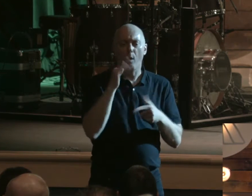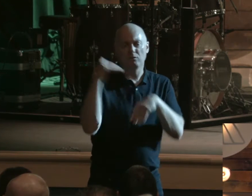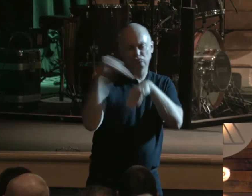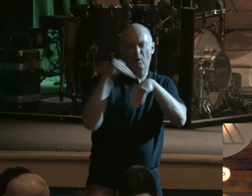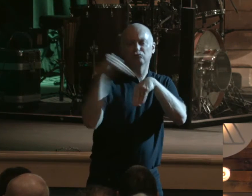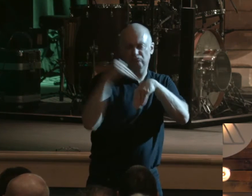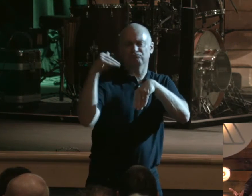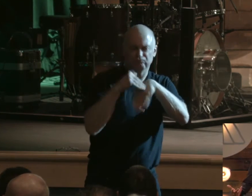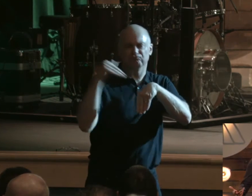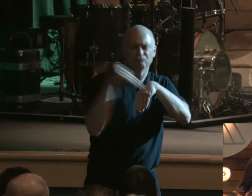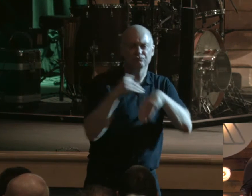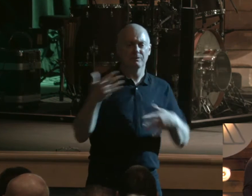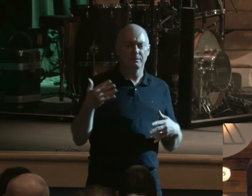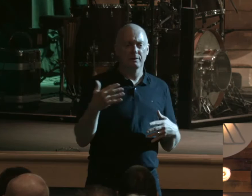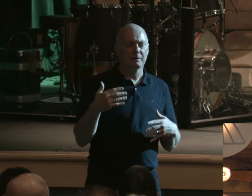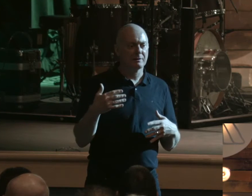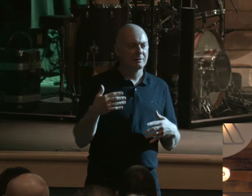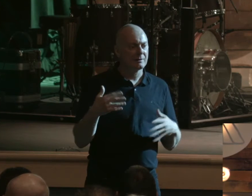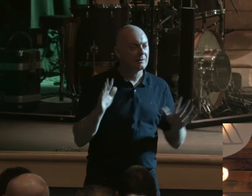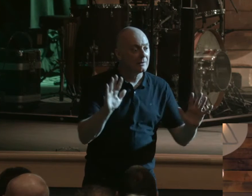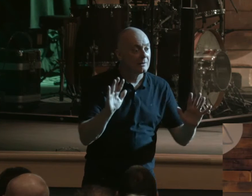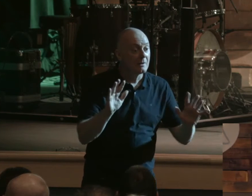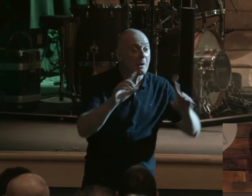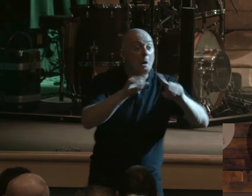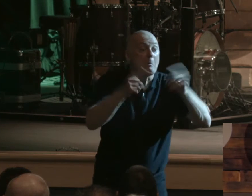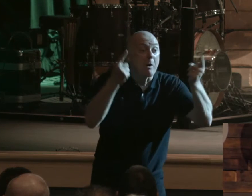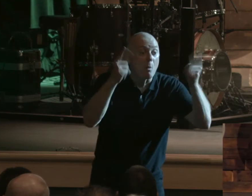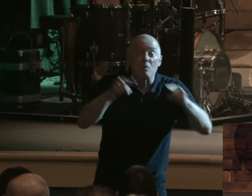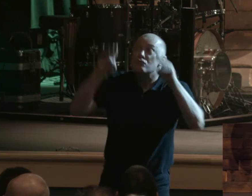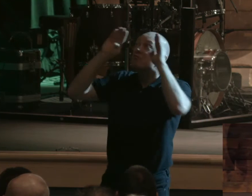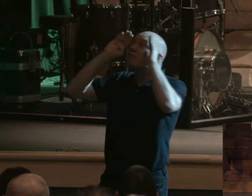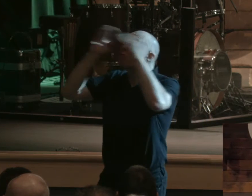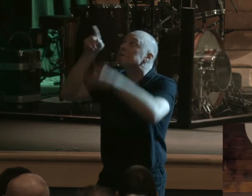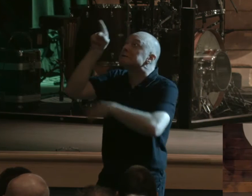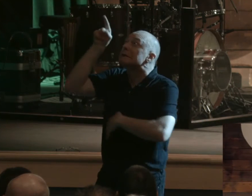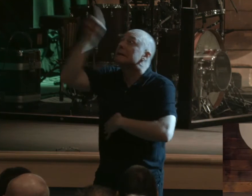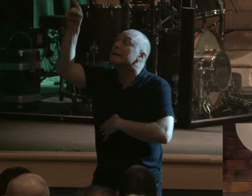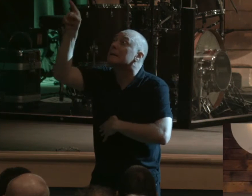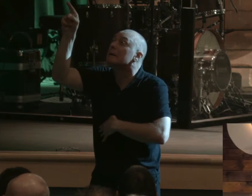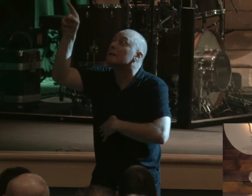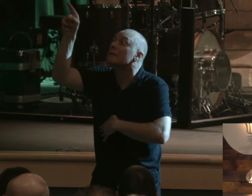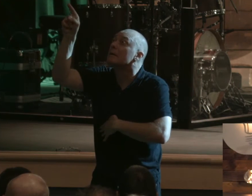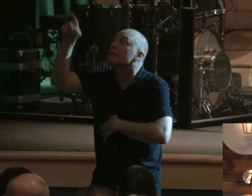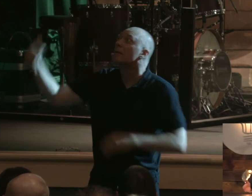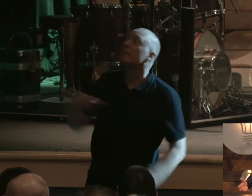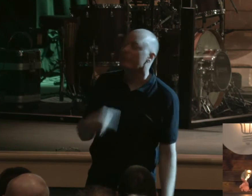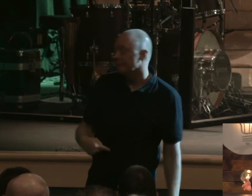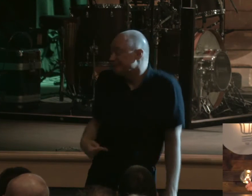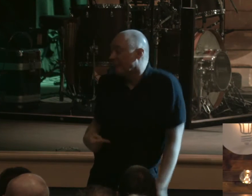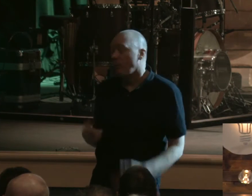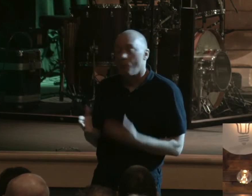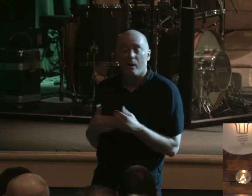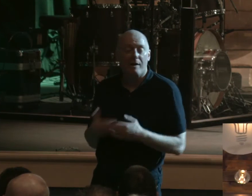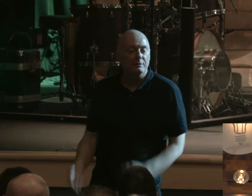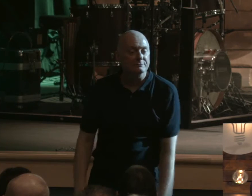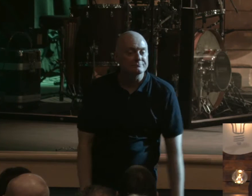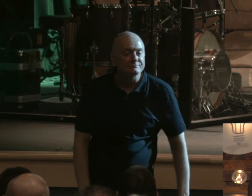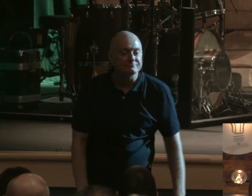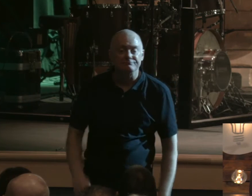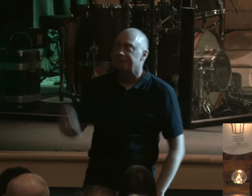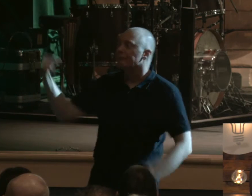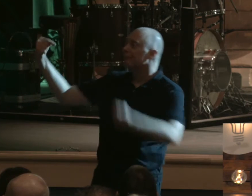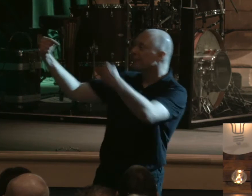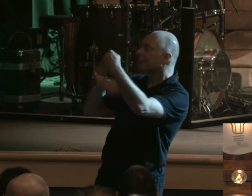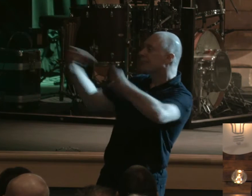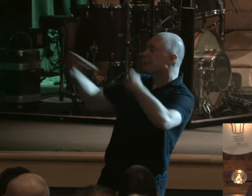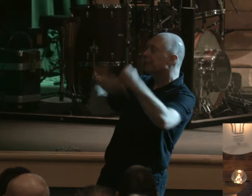time because it makes it about us. But when it's about the Lord, we're just like, whatever, whatever, people.